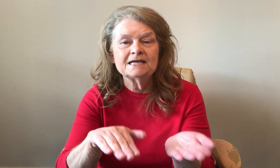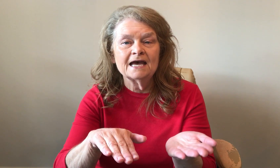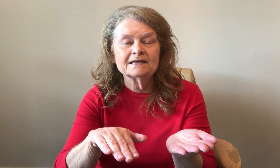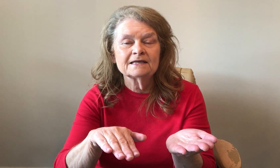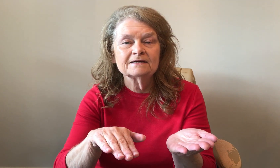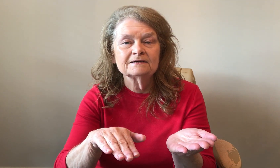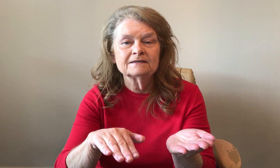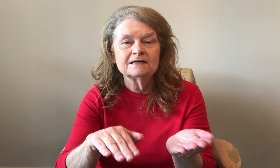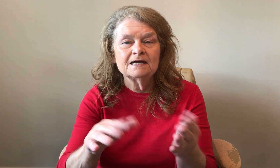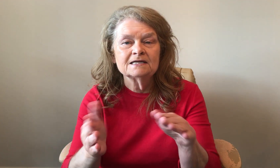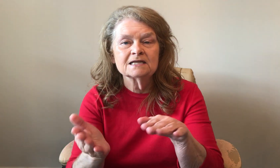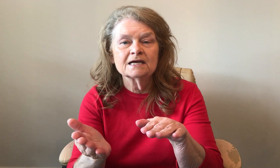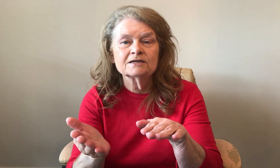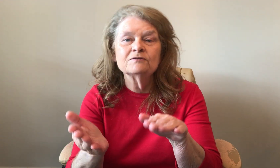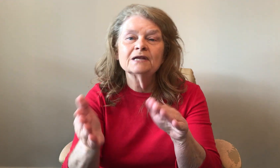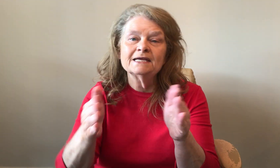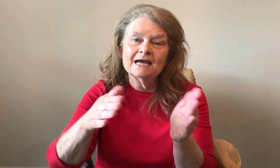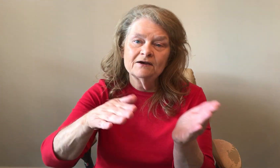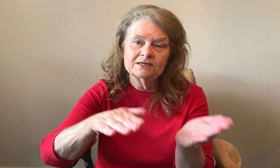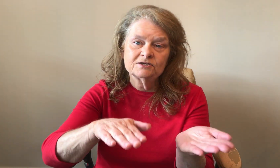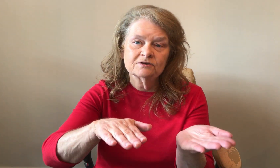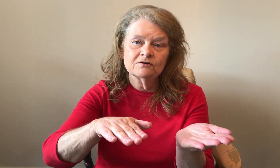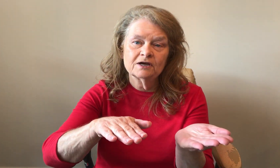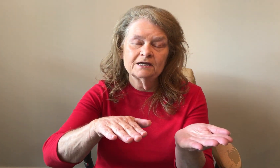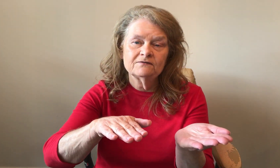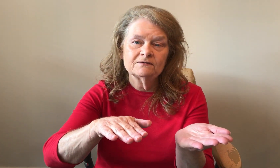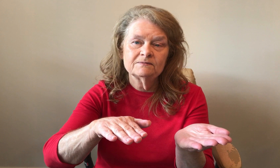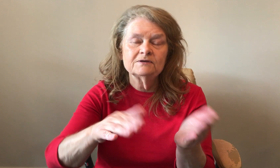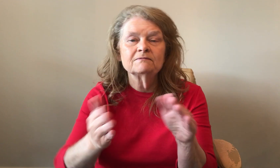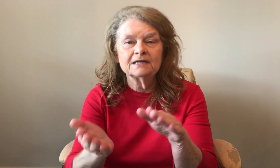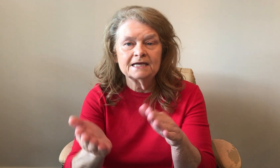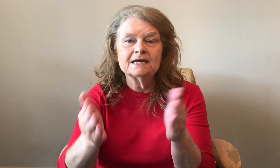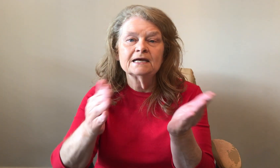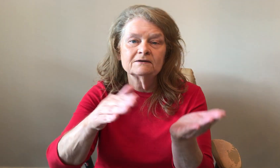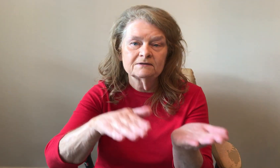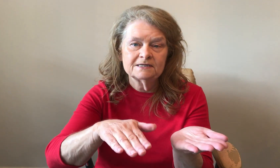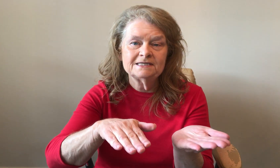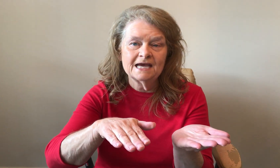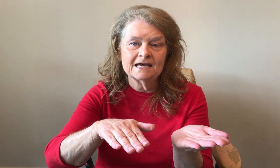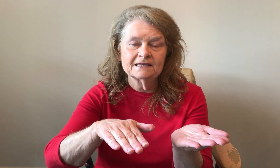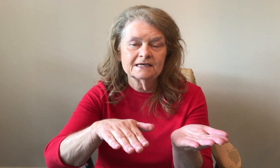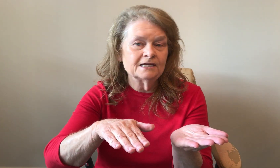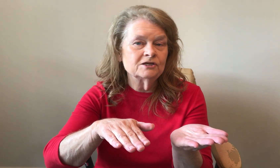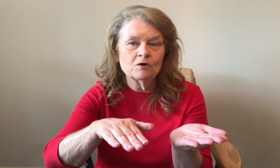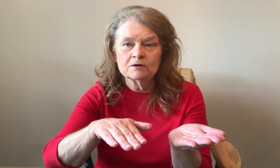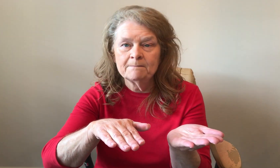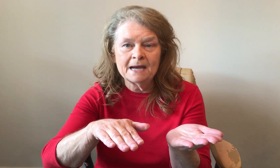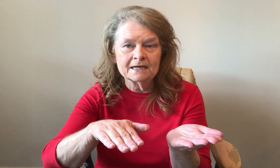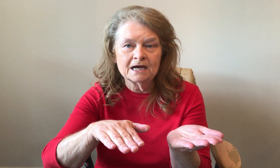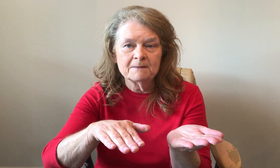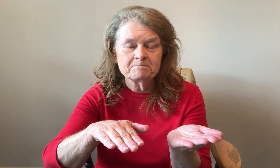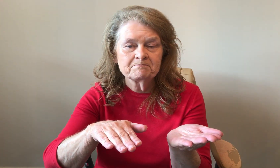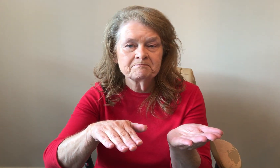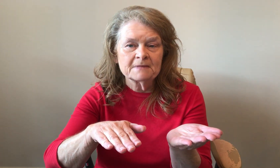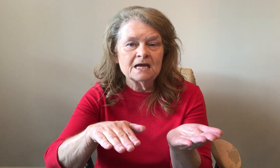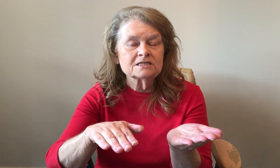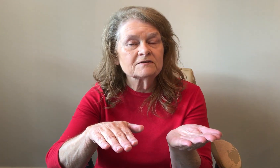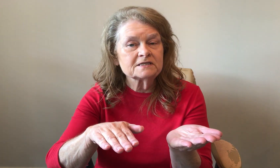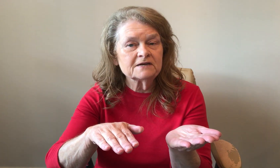Death. It's like you lay down into the grave. You lay down, death, and you don't come back up. So the